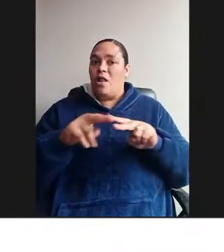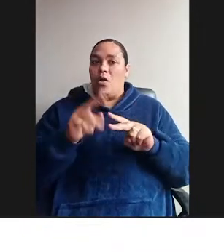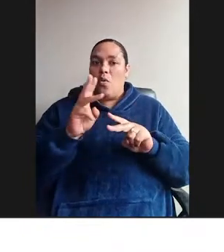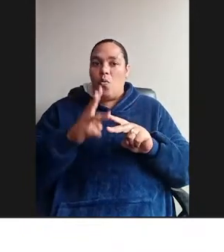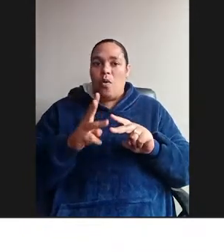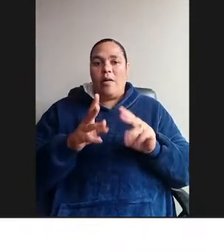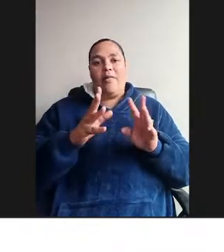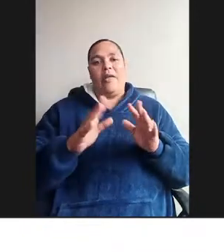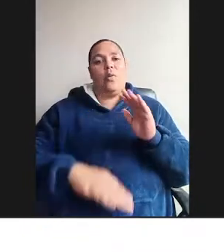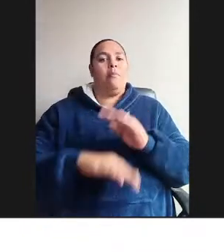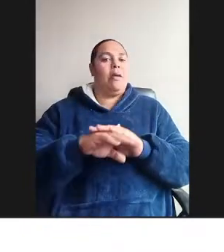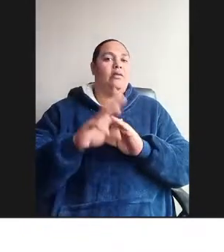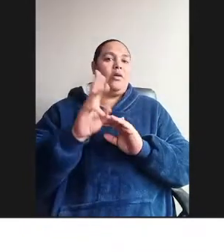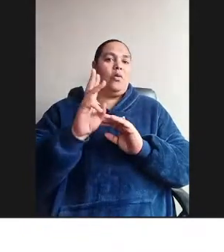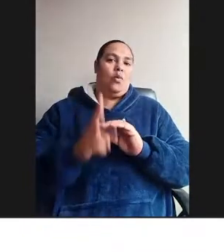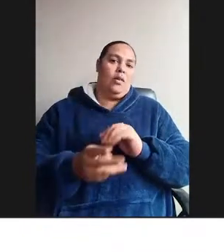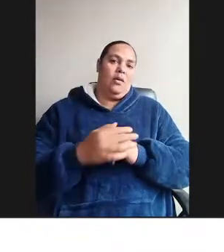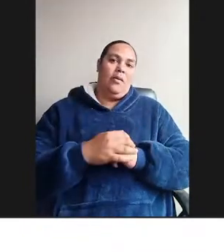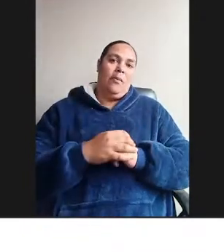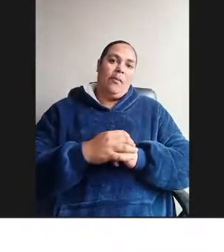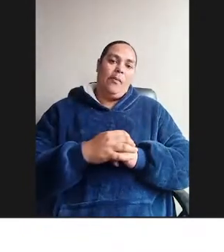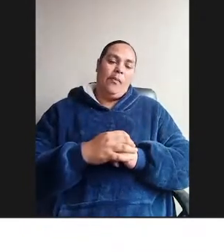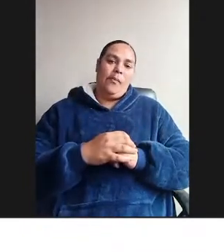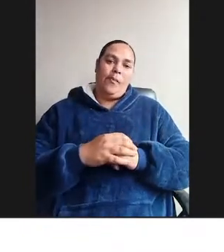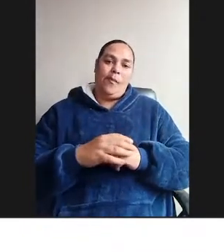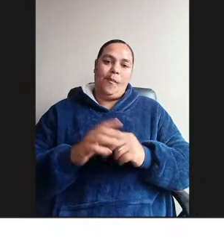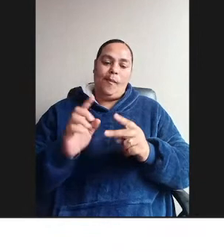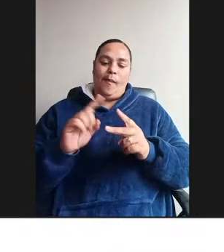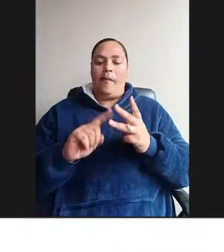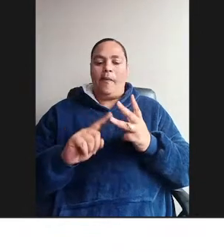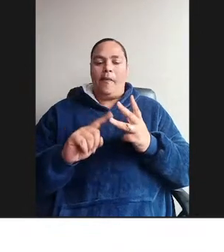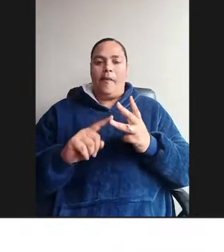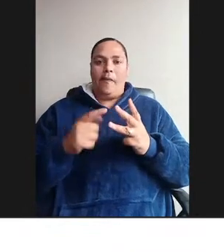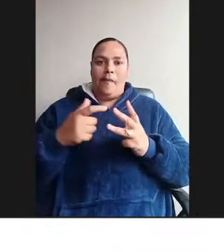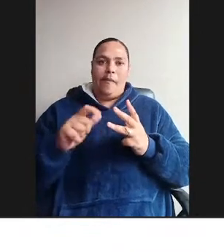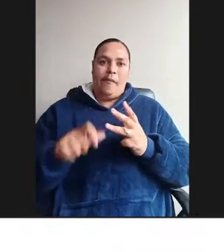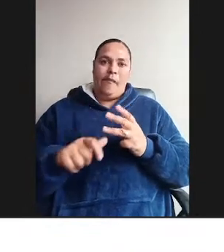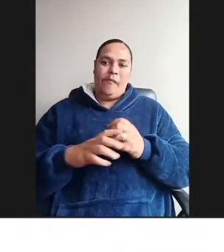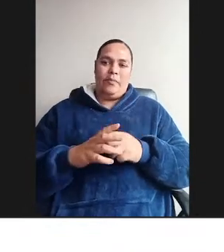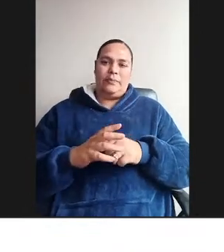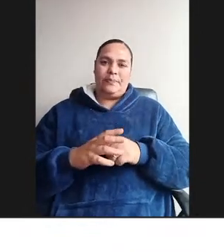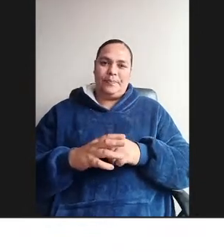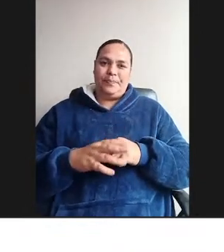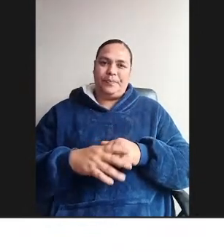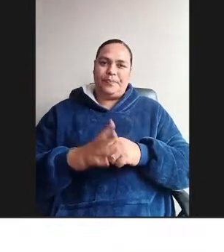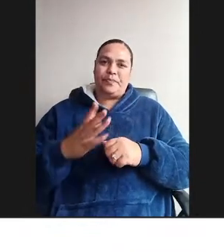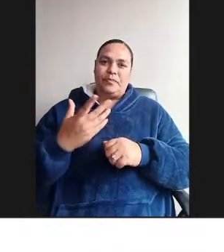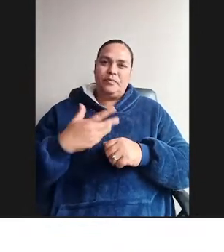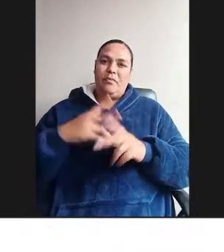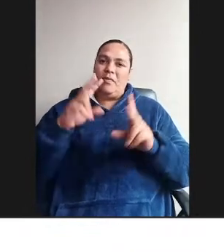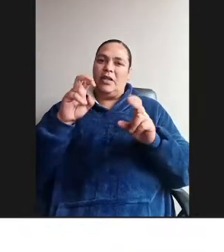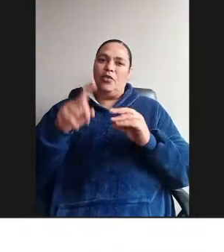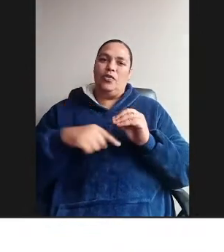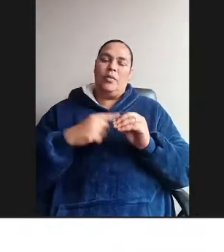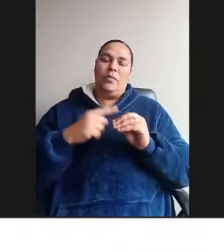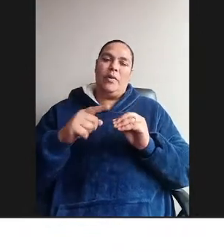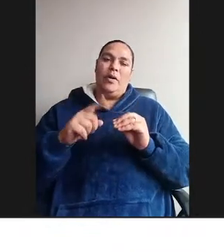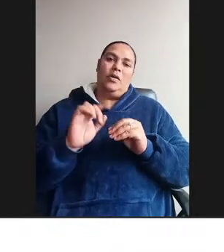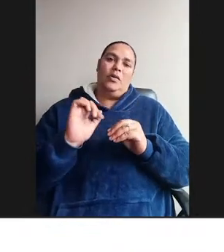maximized. Another one, Chair, is the issue of the